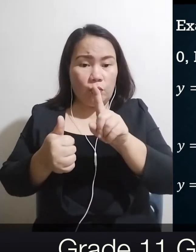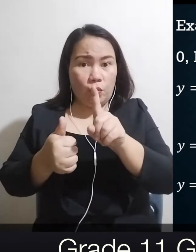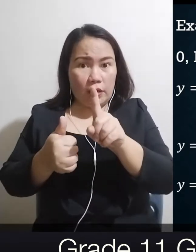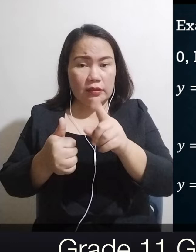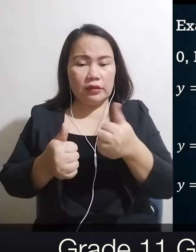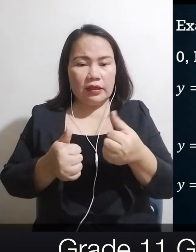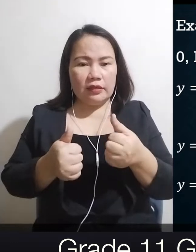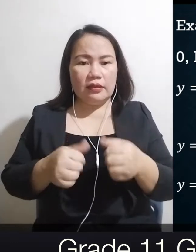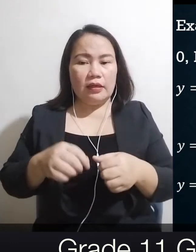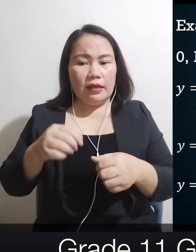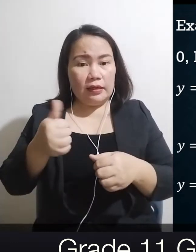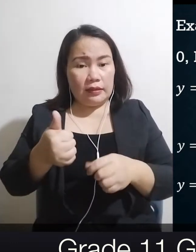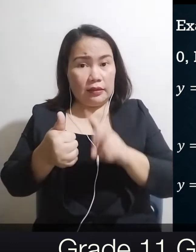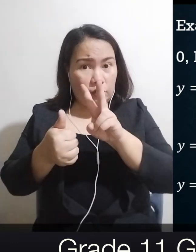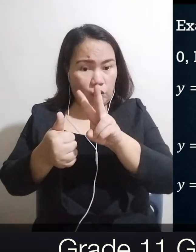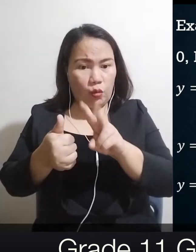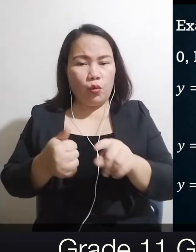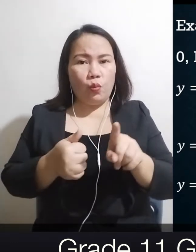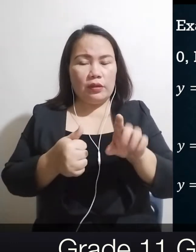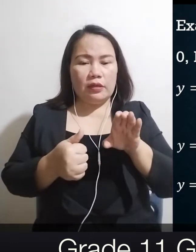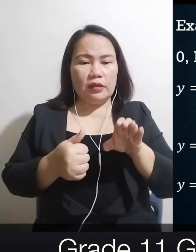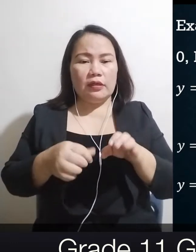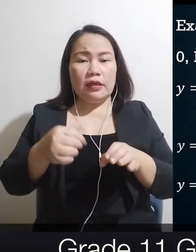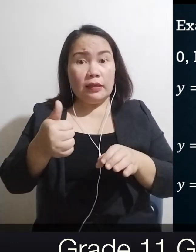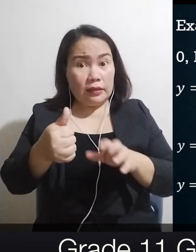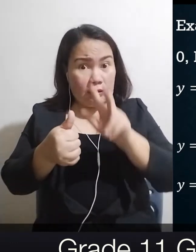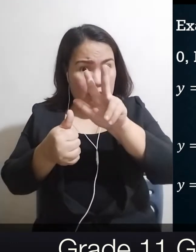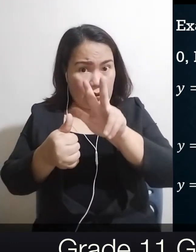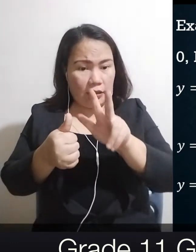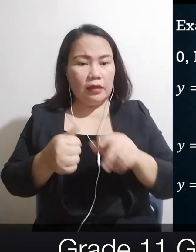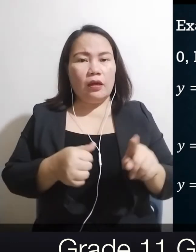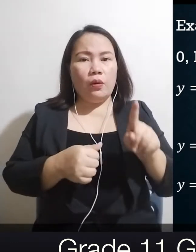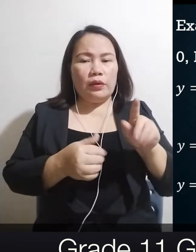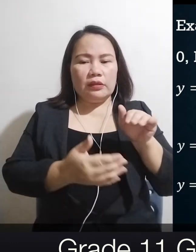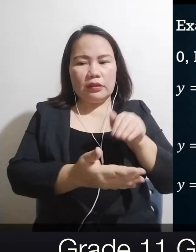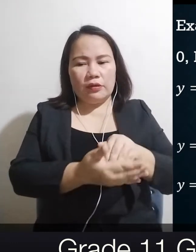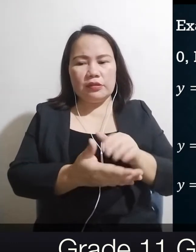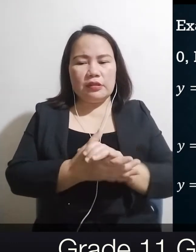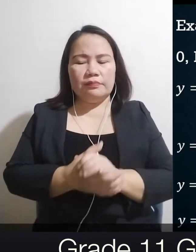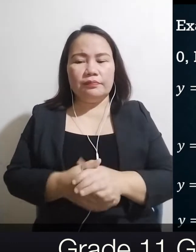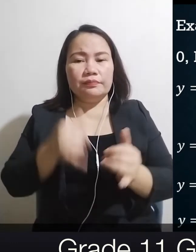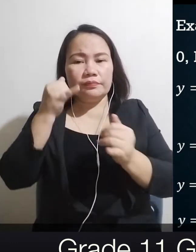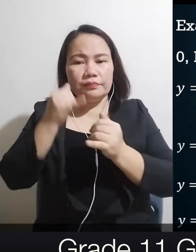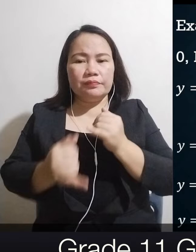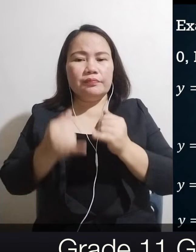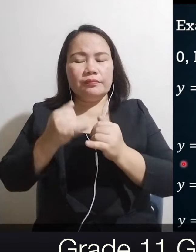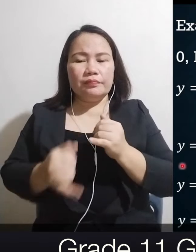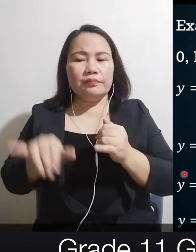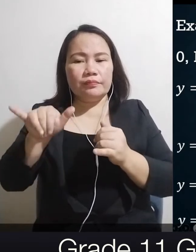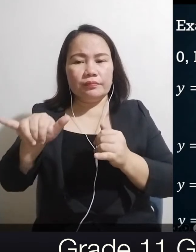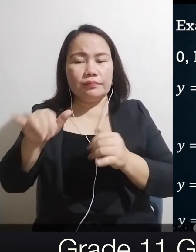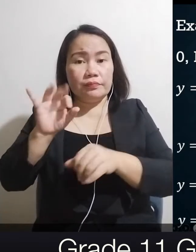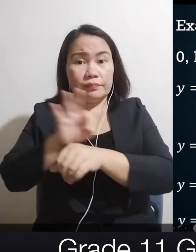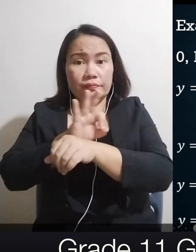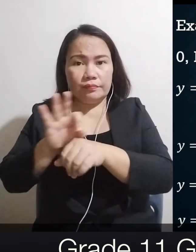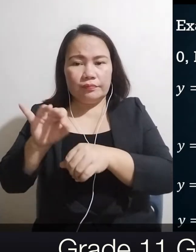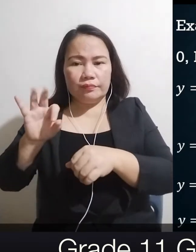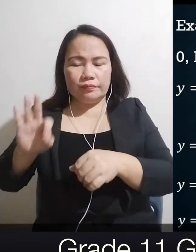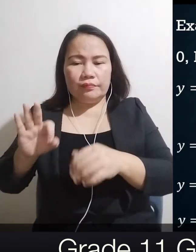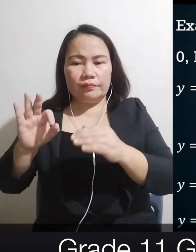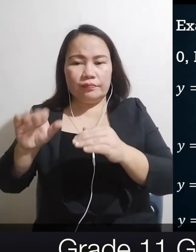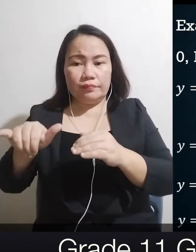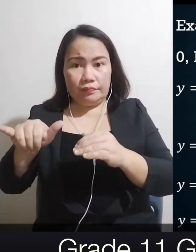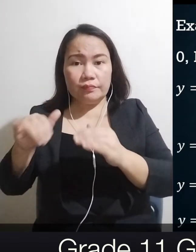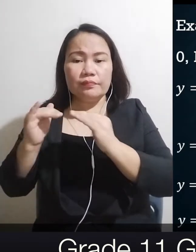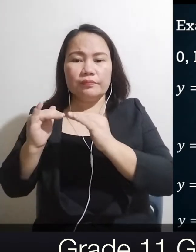1,000. And the last function that we have is y is equal to 0.8 raised to x. So 0.8 is